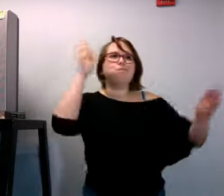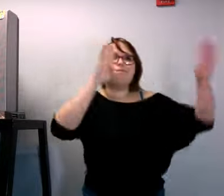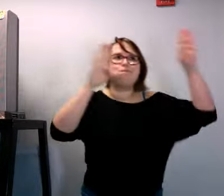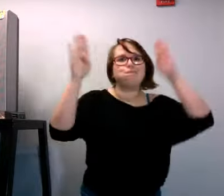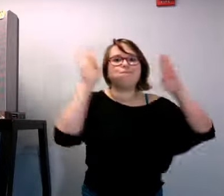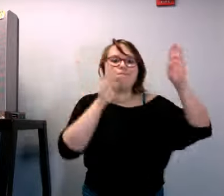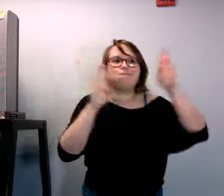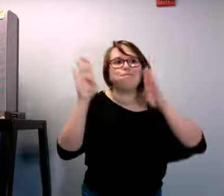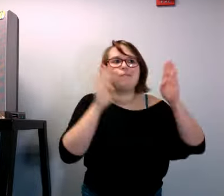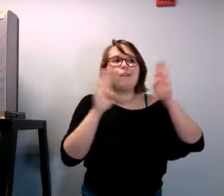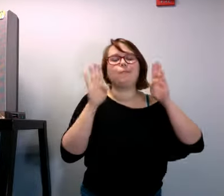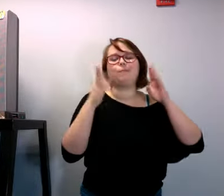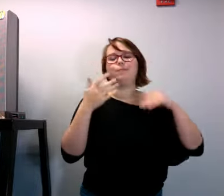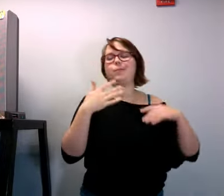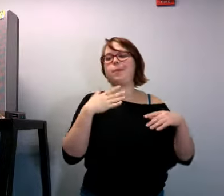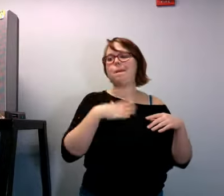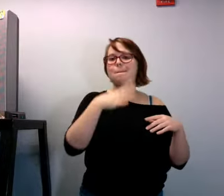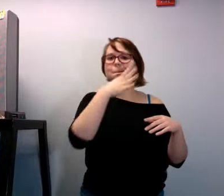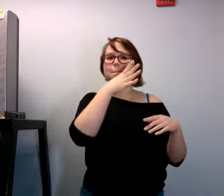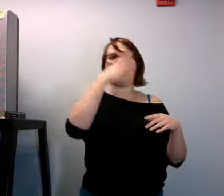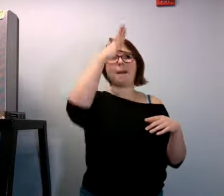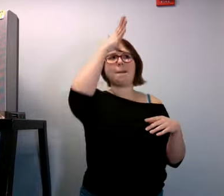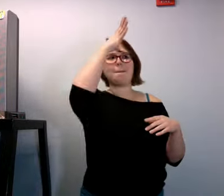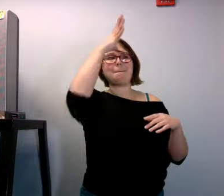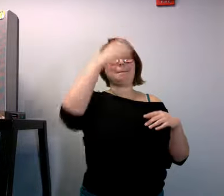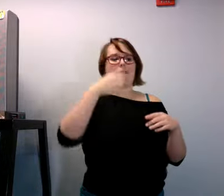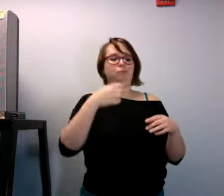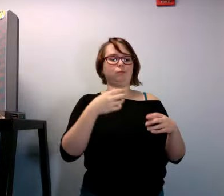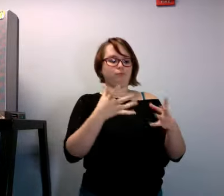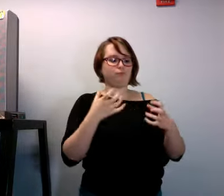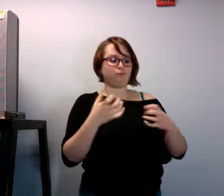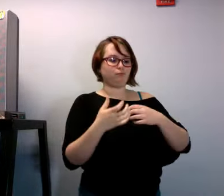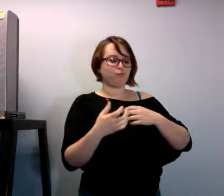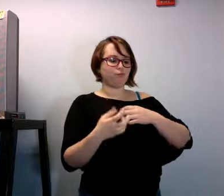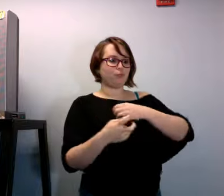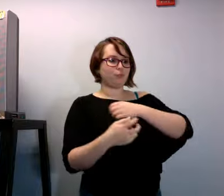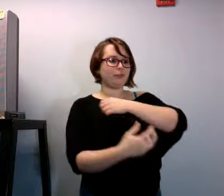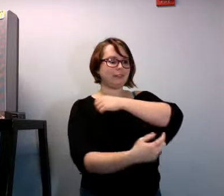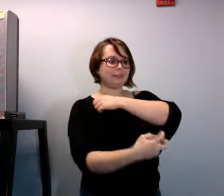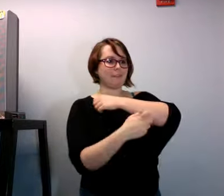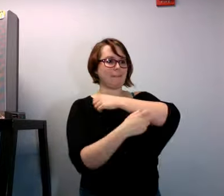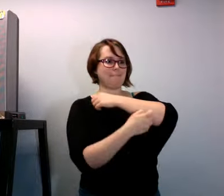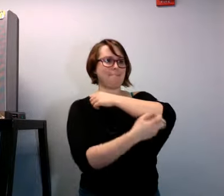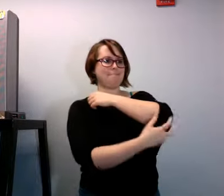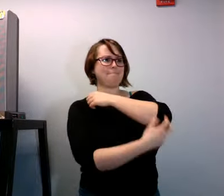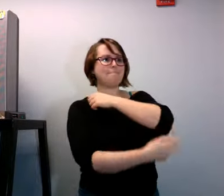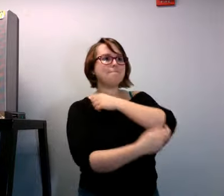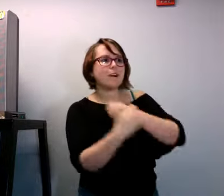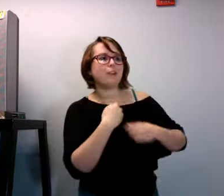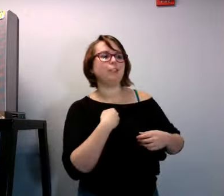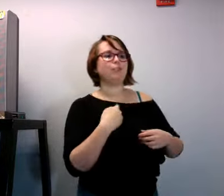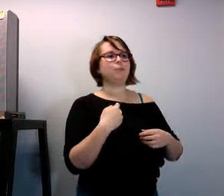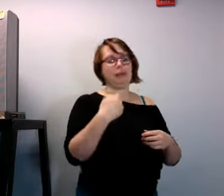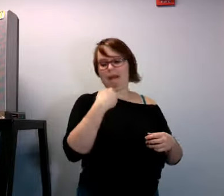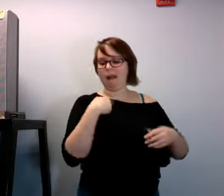would want to punish me, I would run, I'd hide, I'd get under chairs, I'd get under beds, I'd go any place to keep my parents from